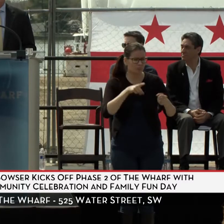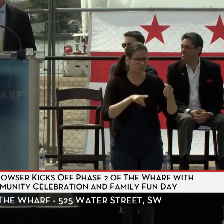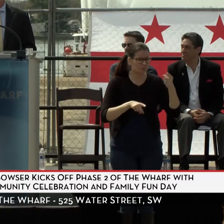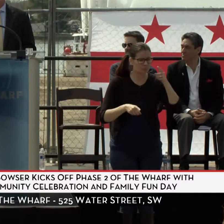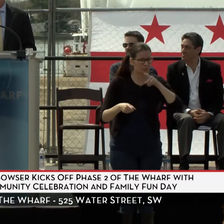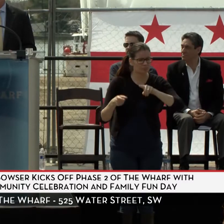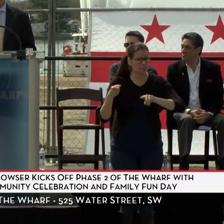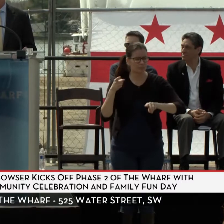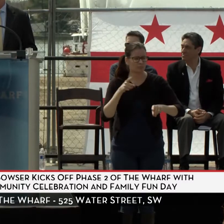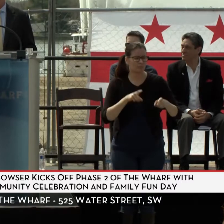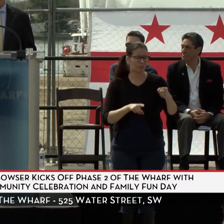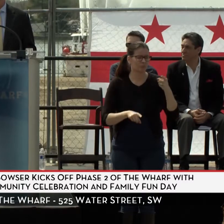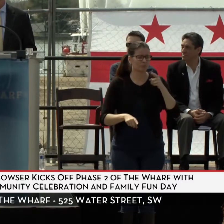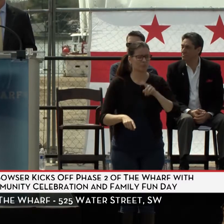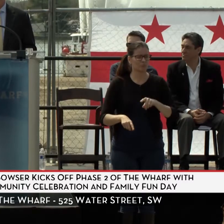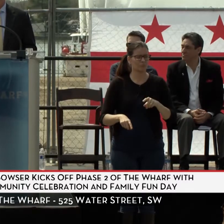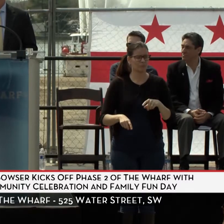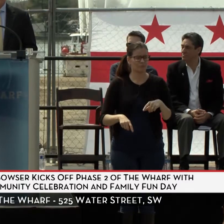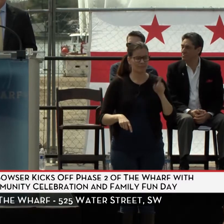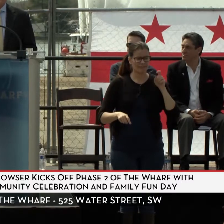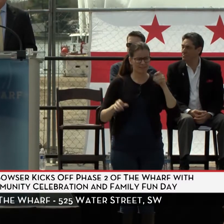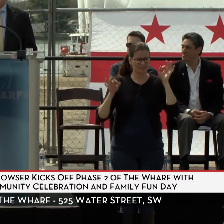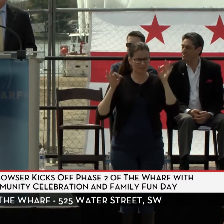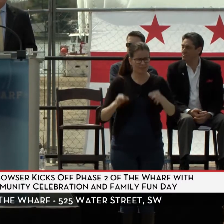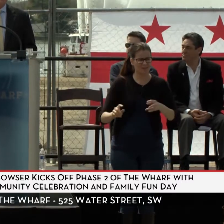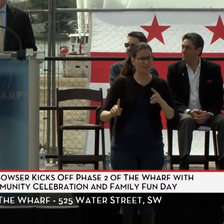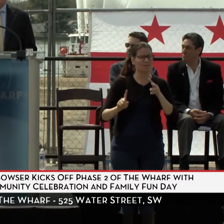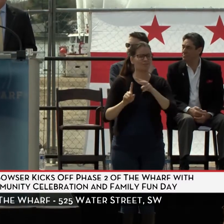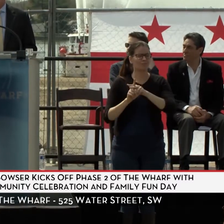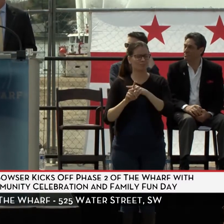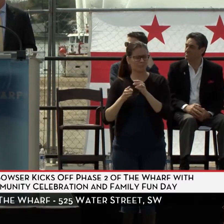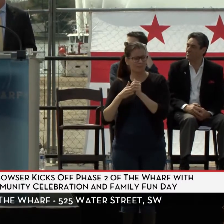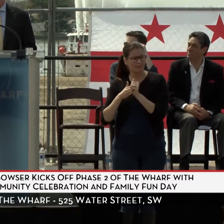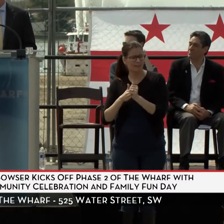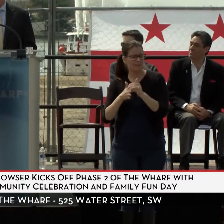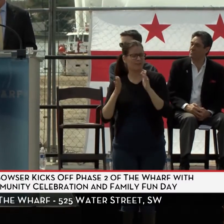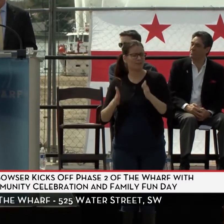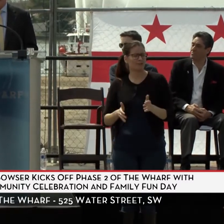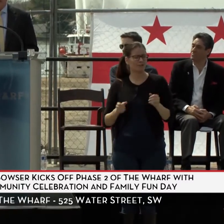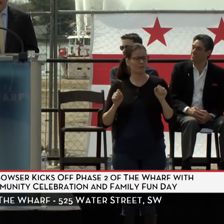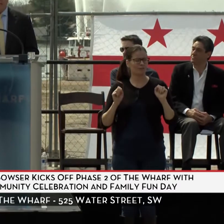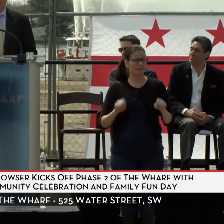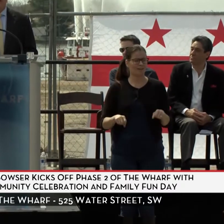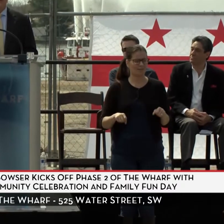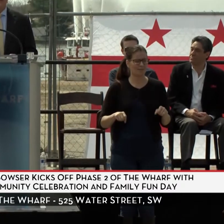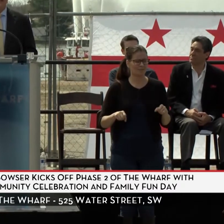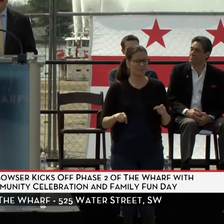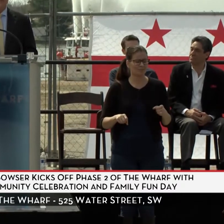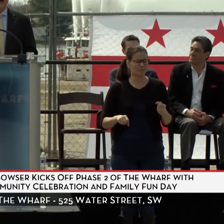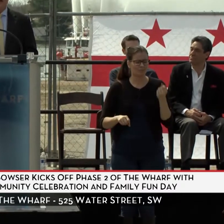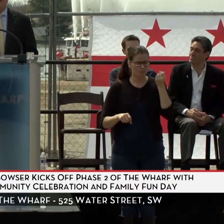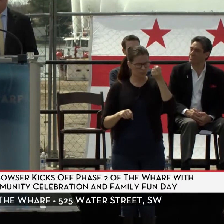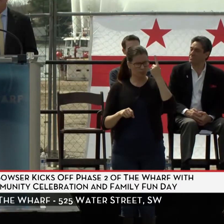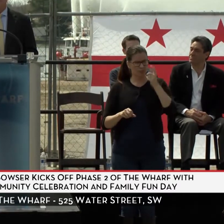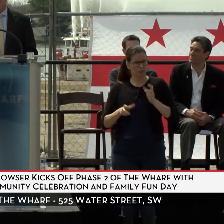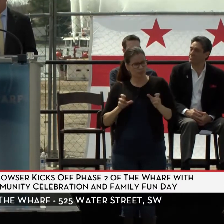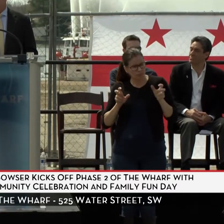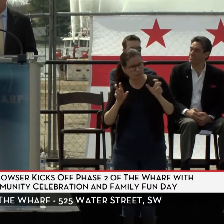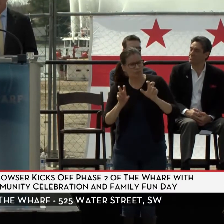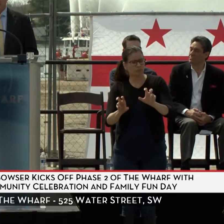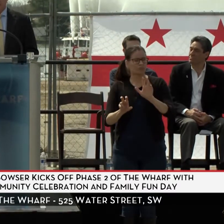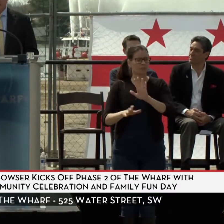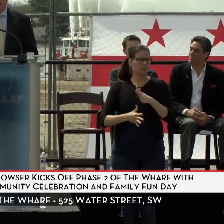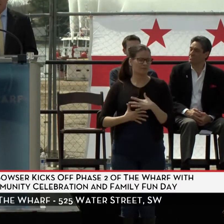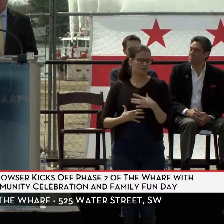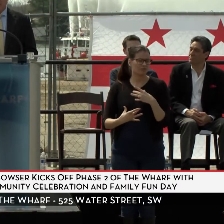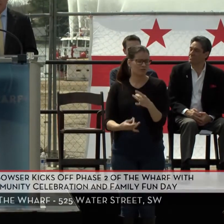local leader who can represent the community, comprehend the realities of diverging interests, and work to resolve matters for the